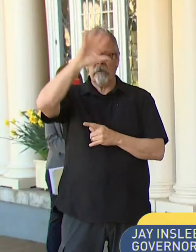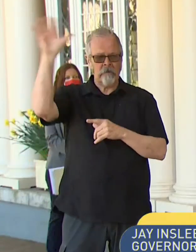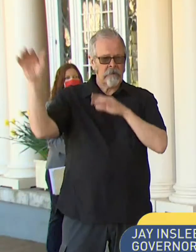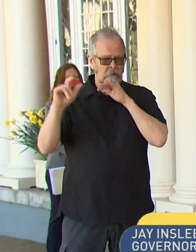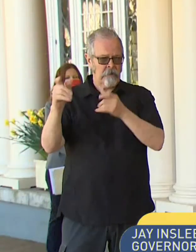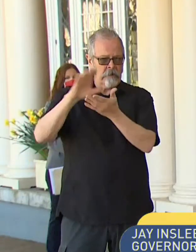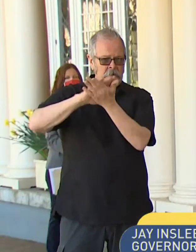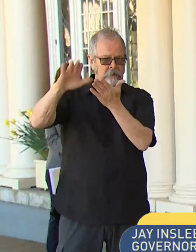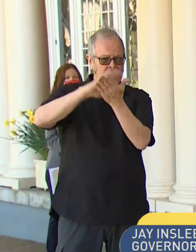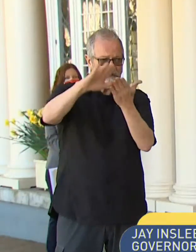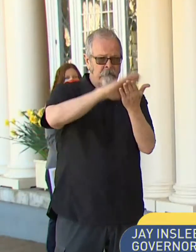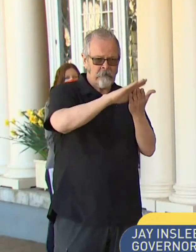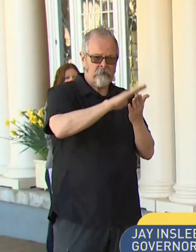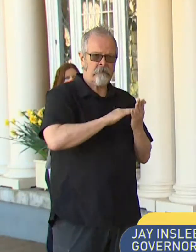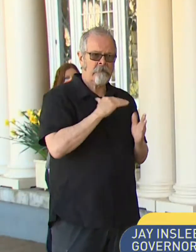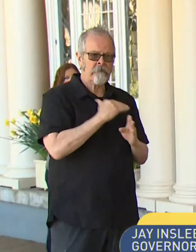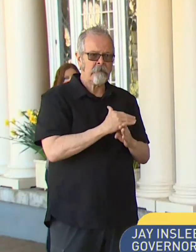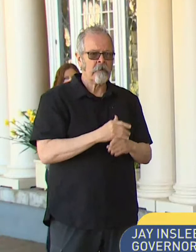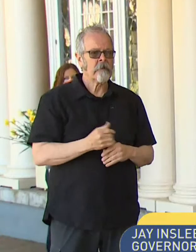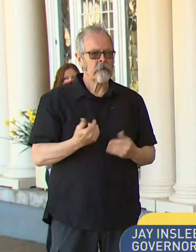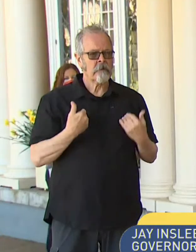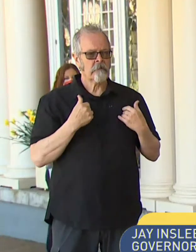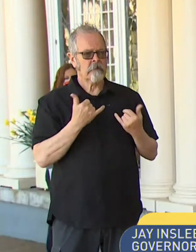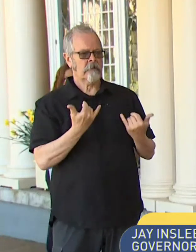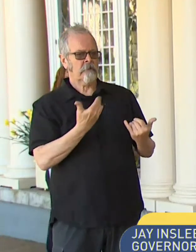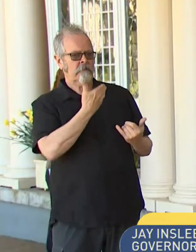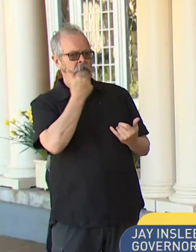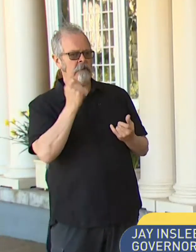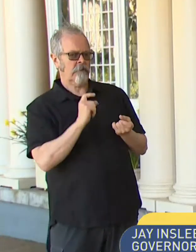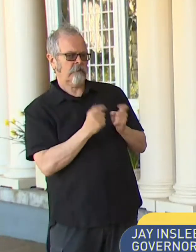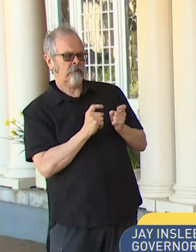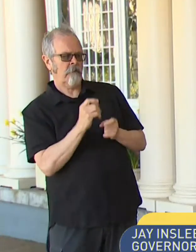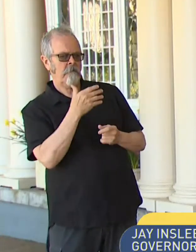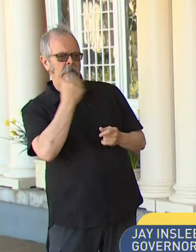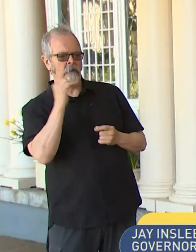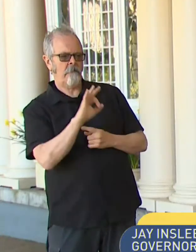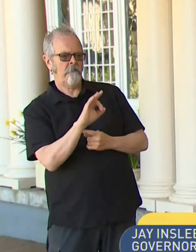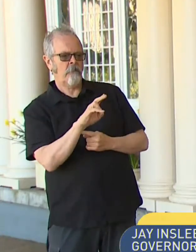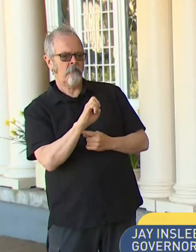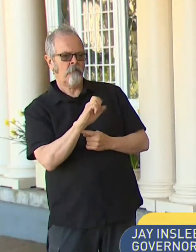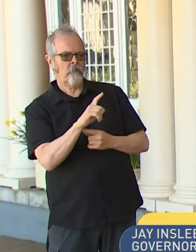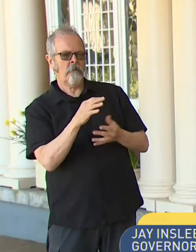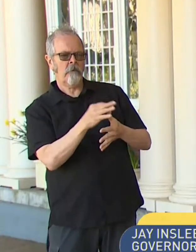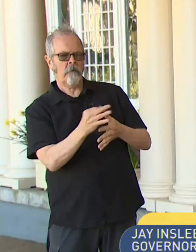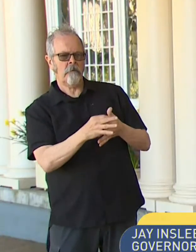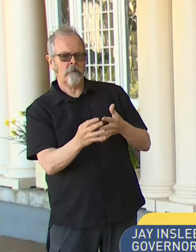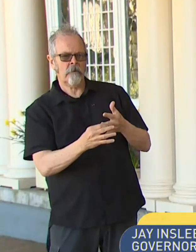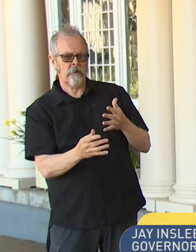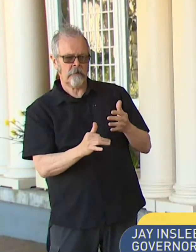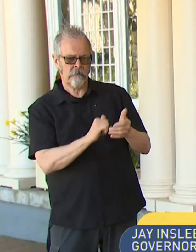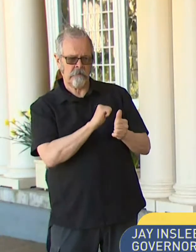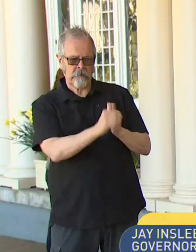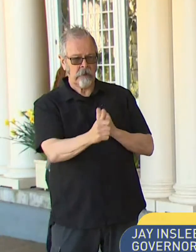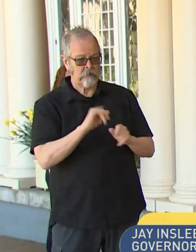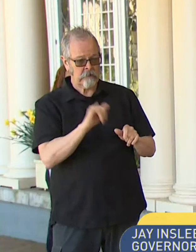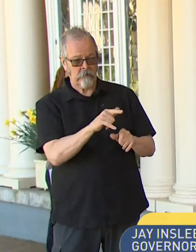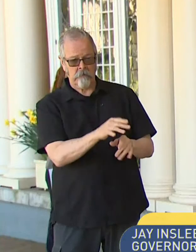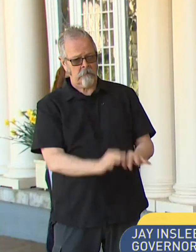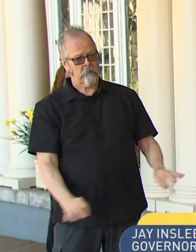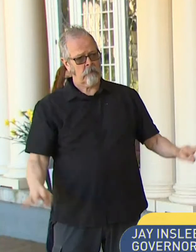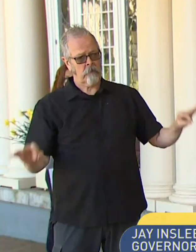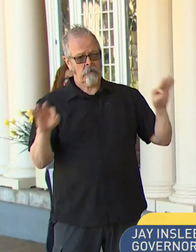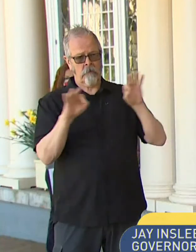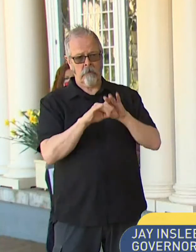better options for cleaner fuels. These things are so close to passage, and it is imperative to get work done this year on